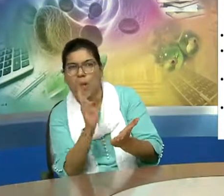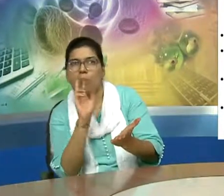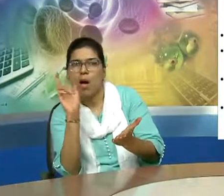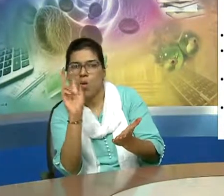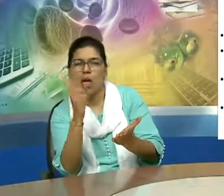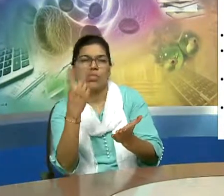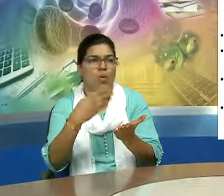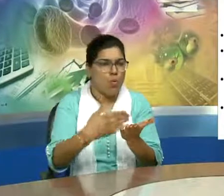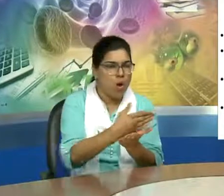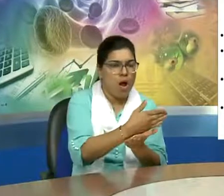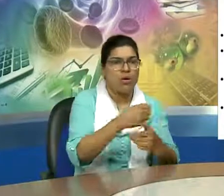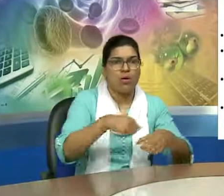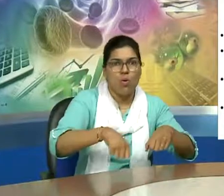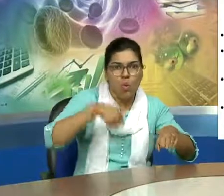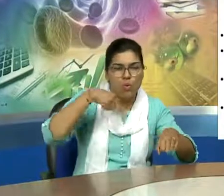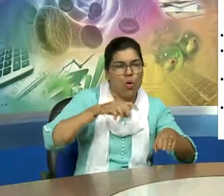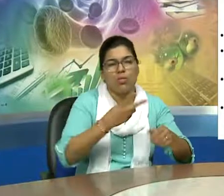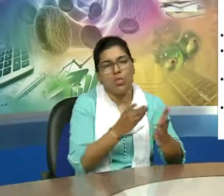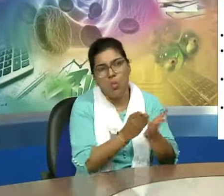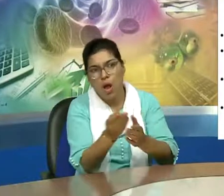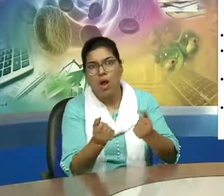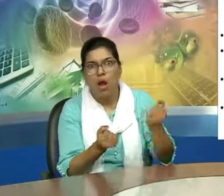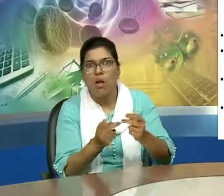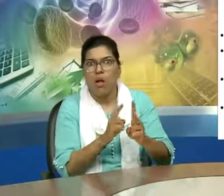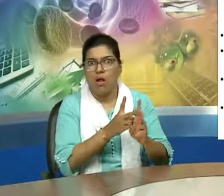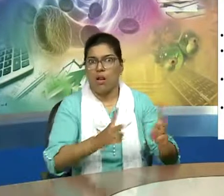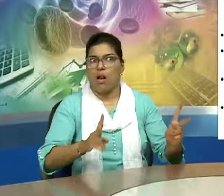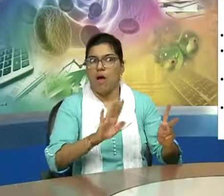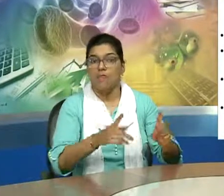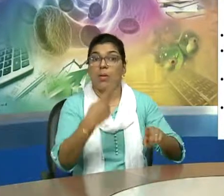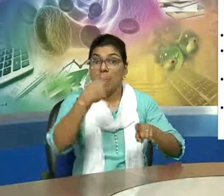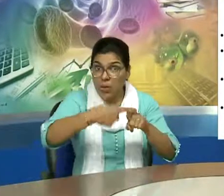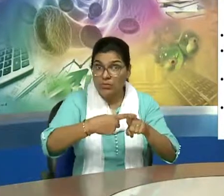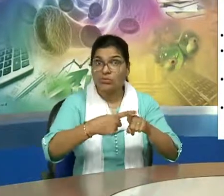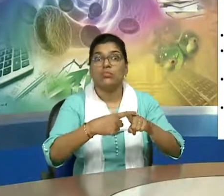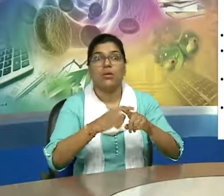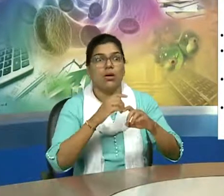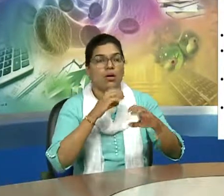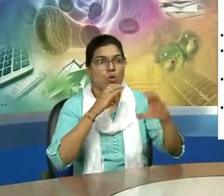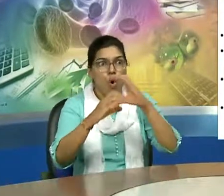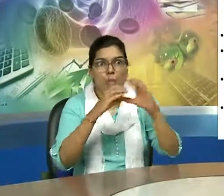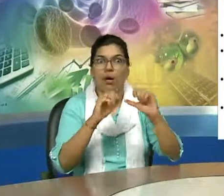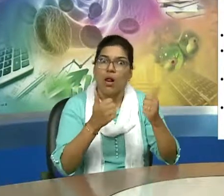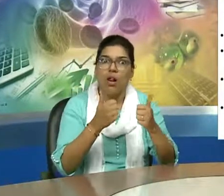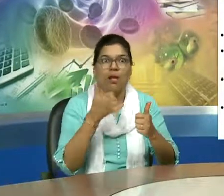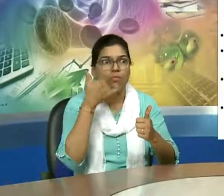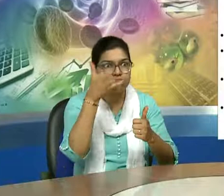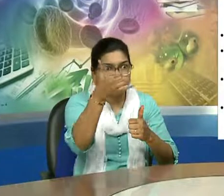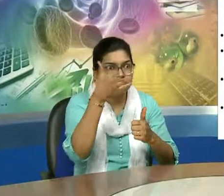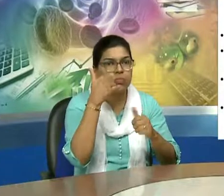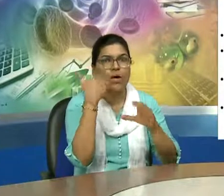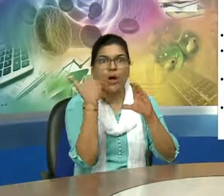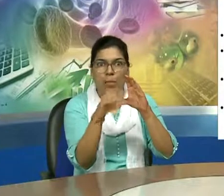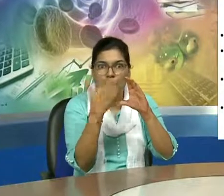because in cities the traveling and all those things, communication is